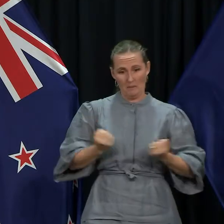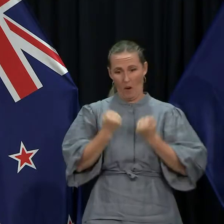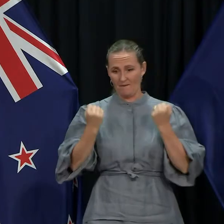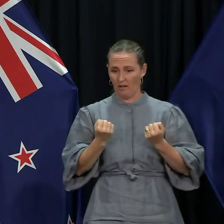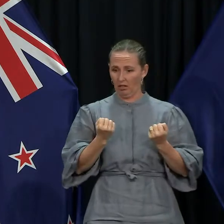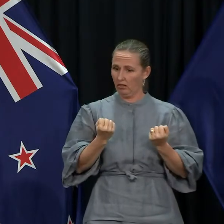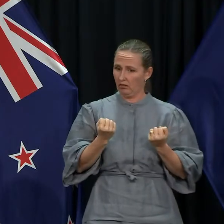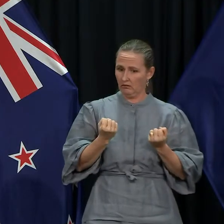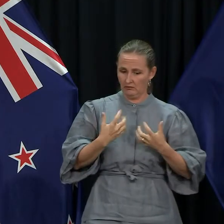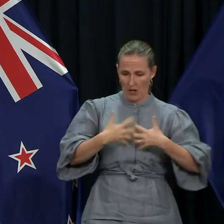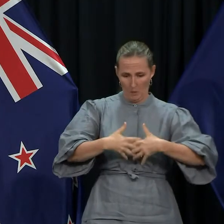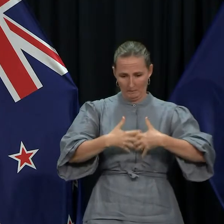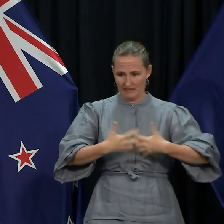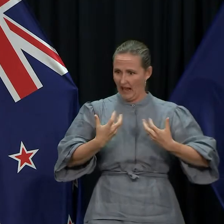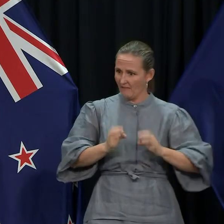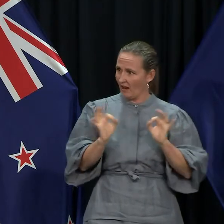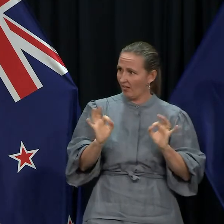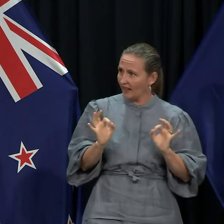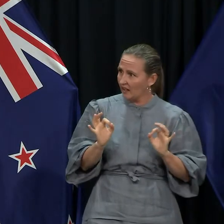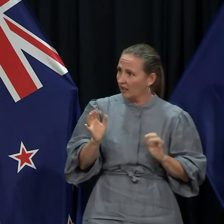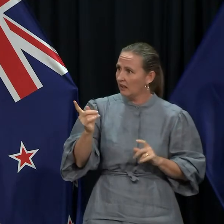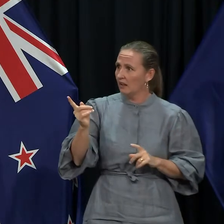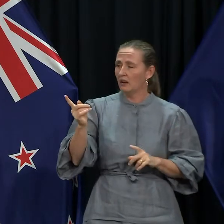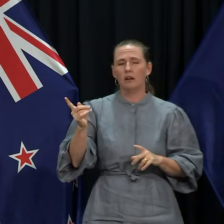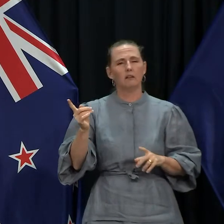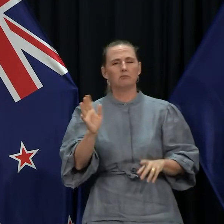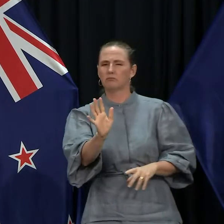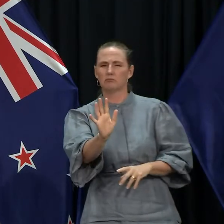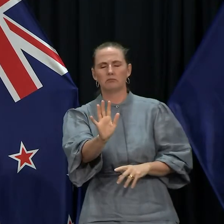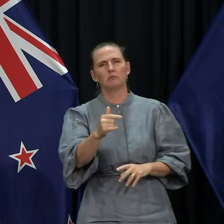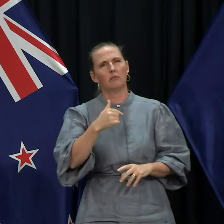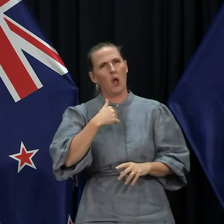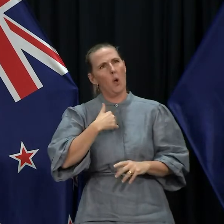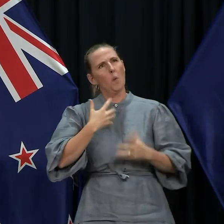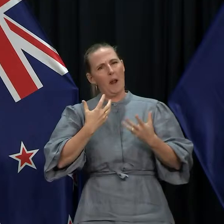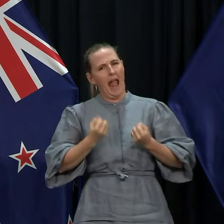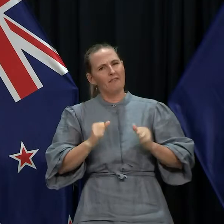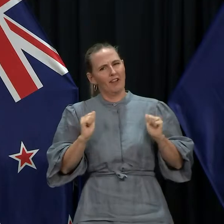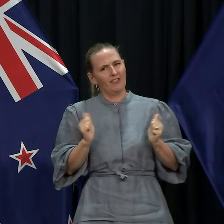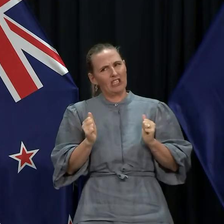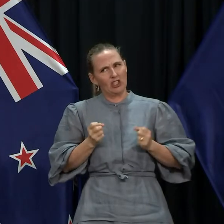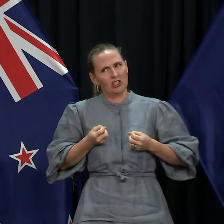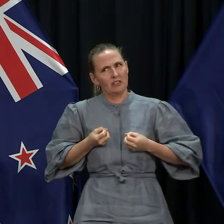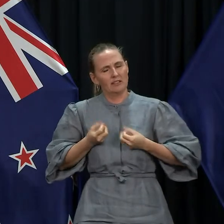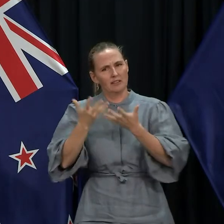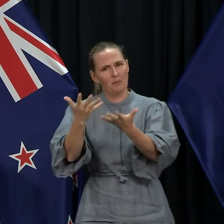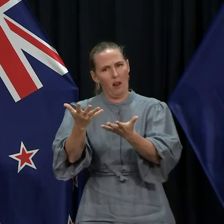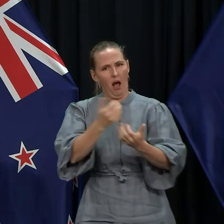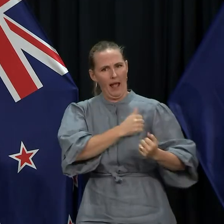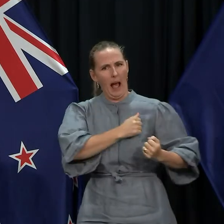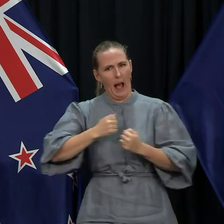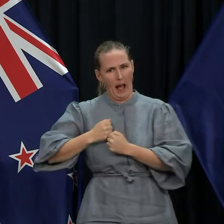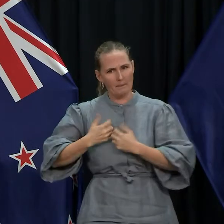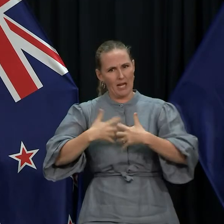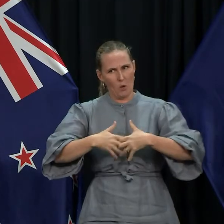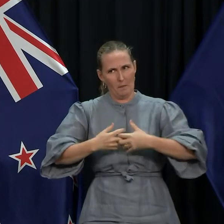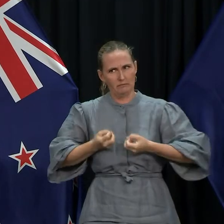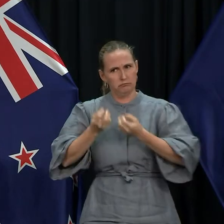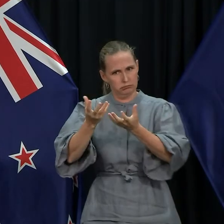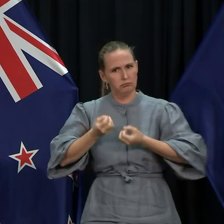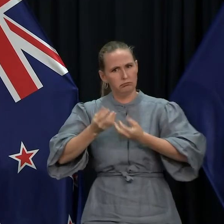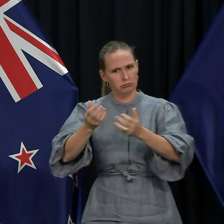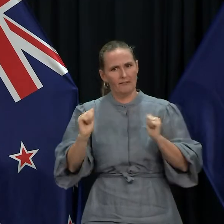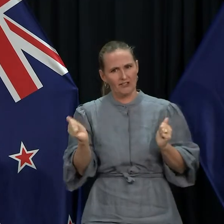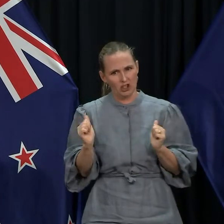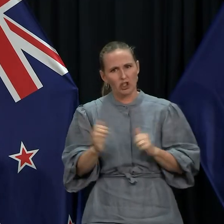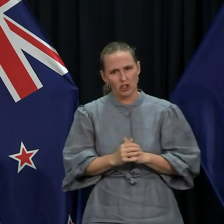it's a given that relative to... No, not necessarily. You've seen that actually we already have supplied military provisions that are useful in